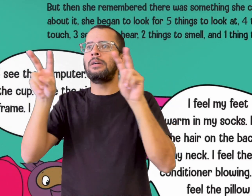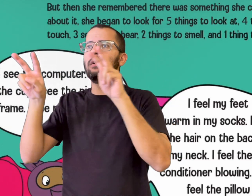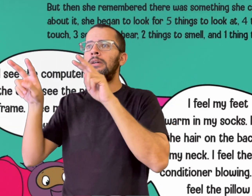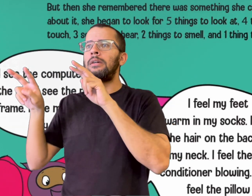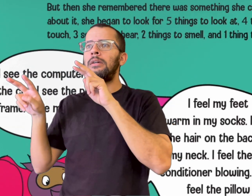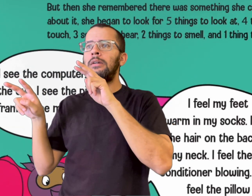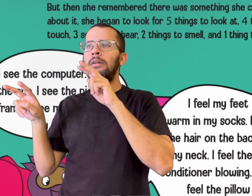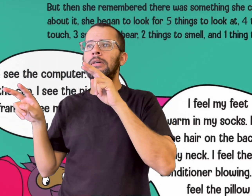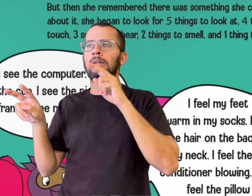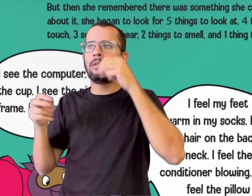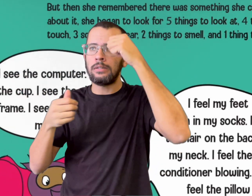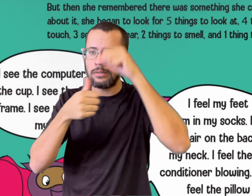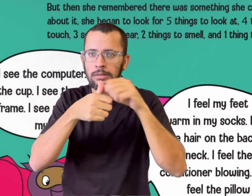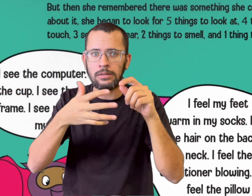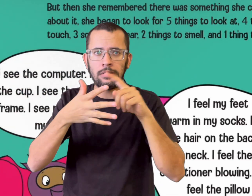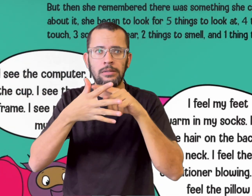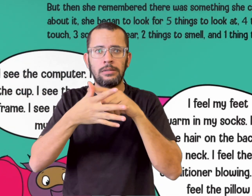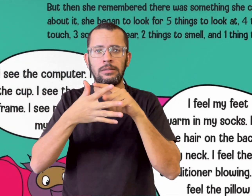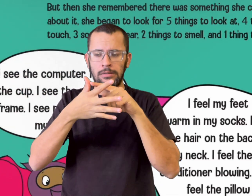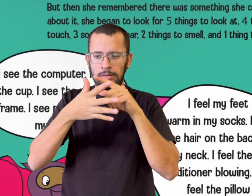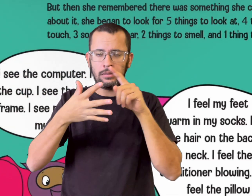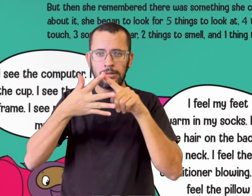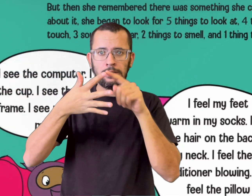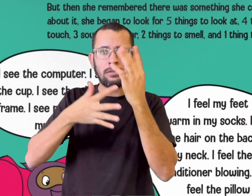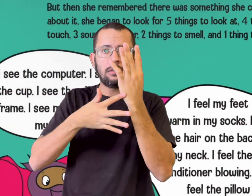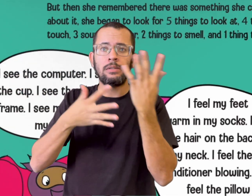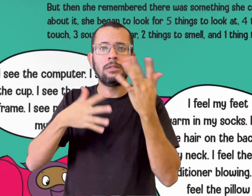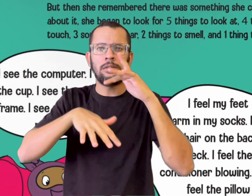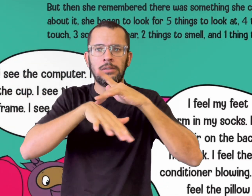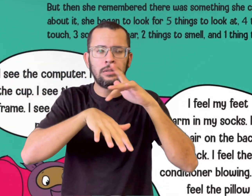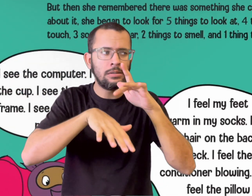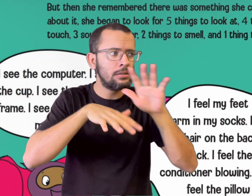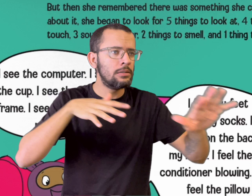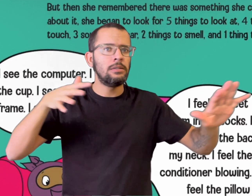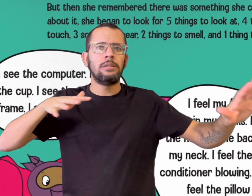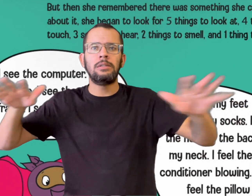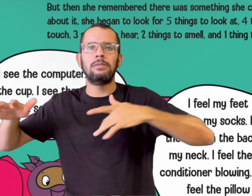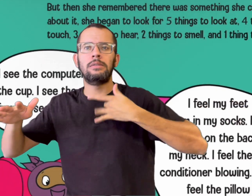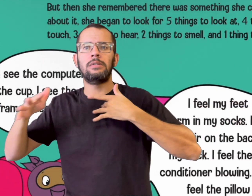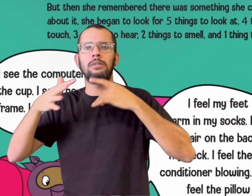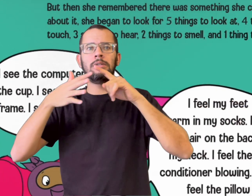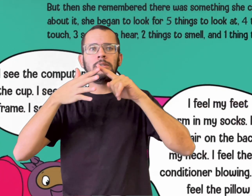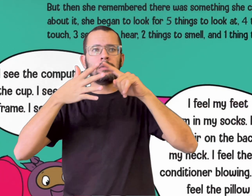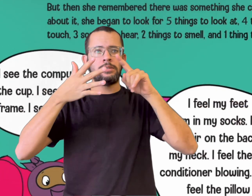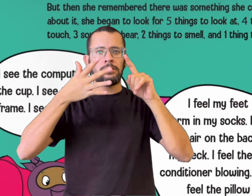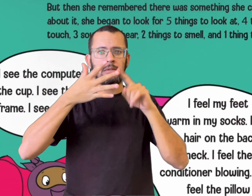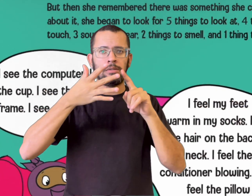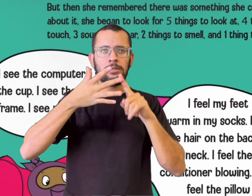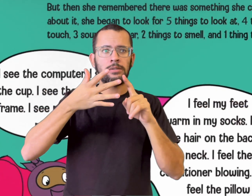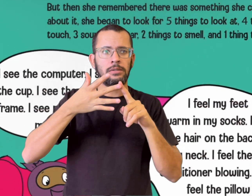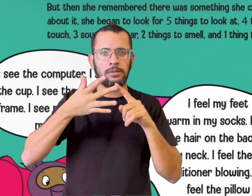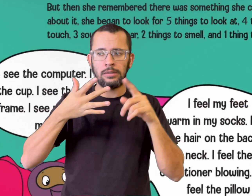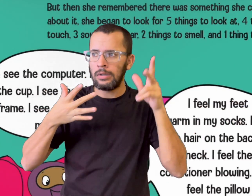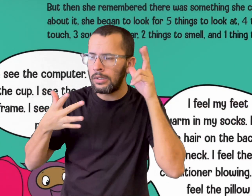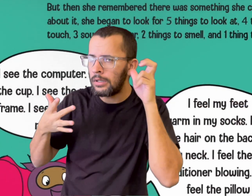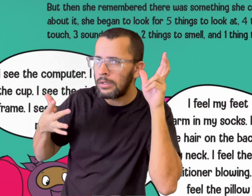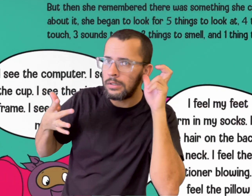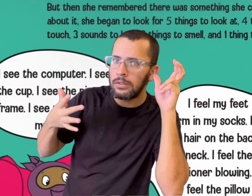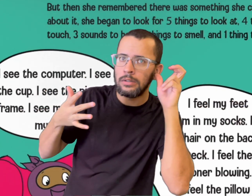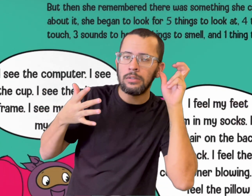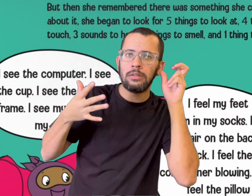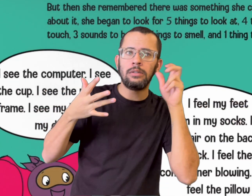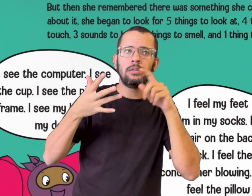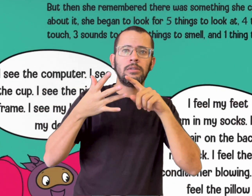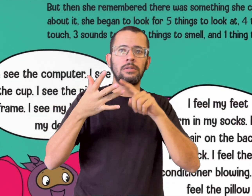But then she remembered there was something she could do about it. She began to look for 5 things to look at, 4 things to touch, 3 sounds